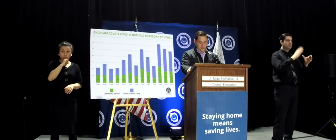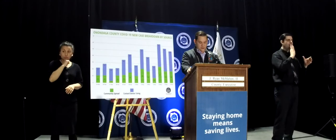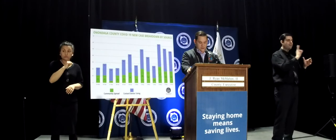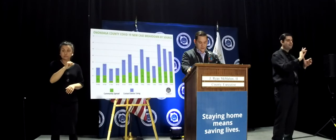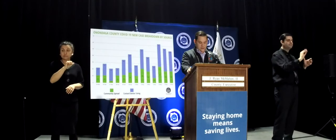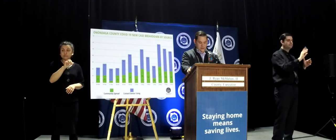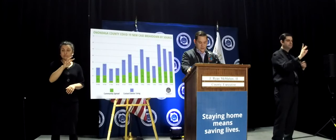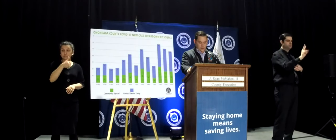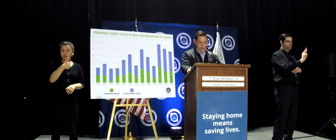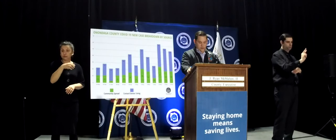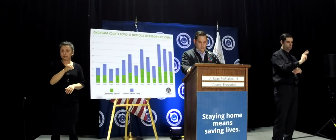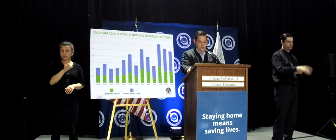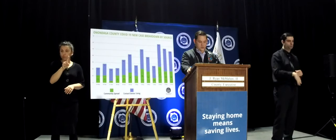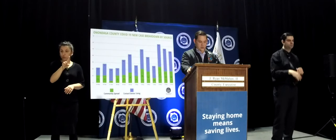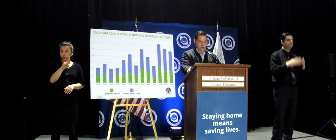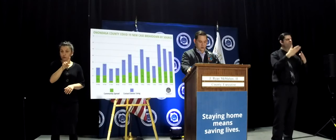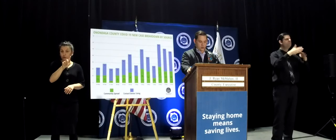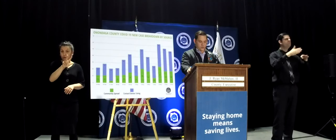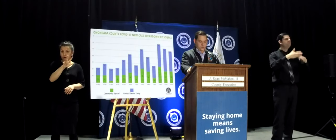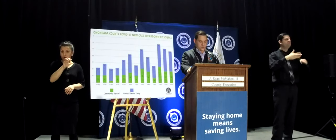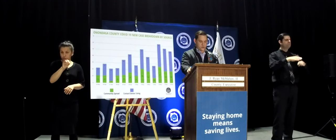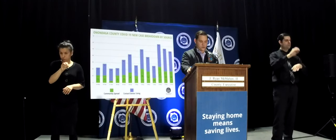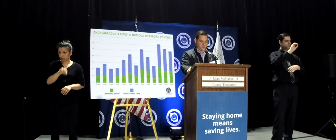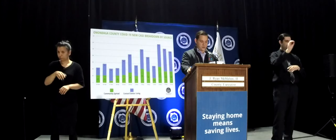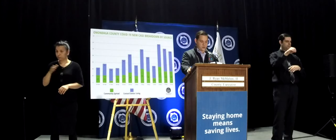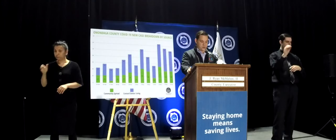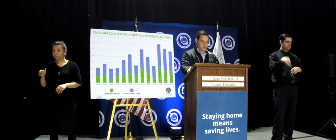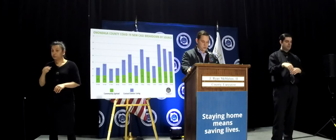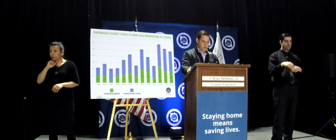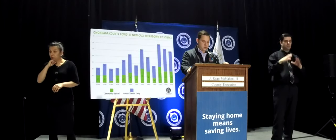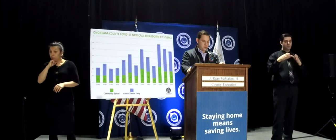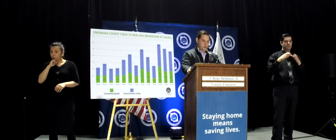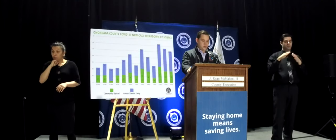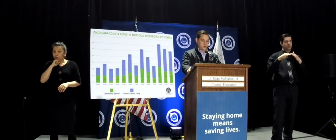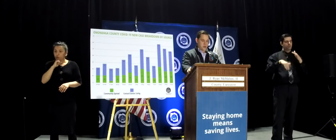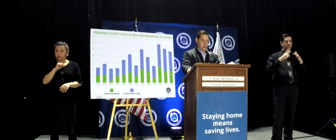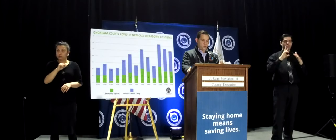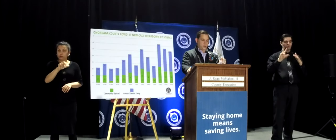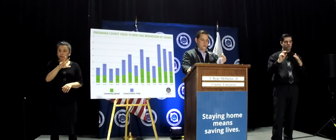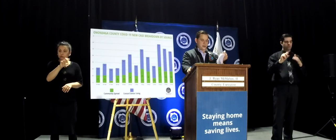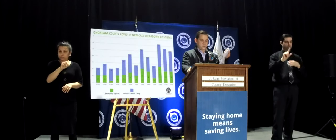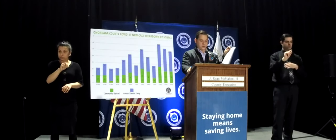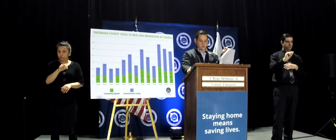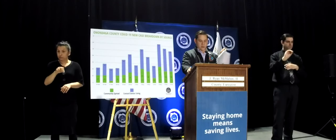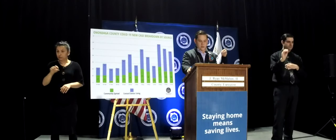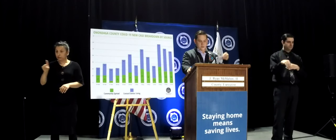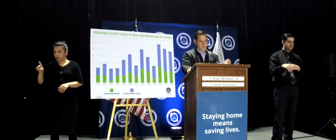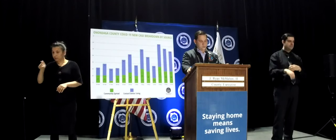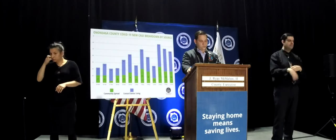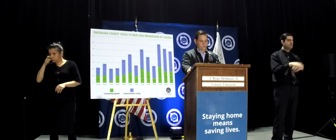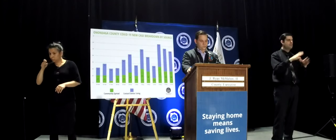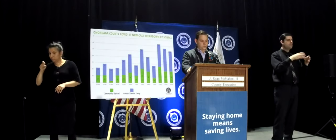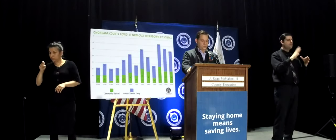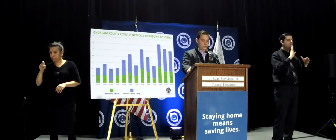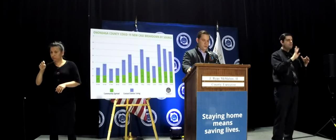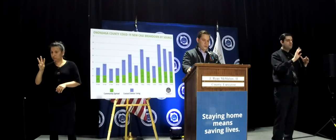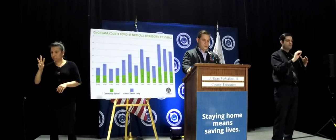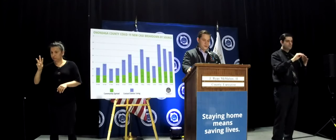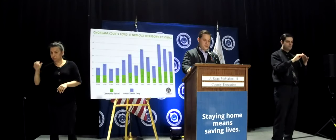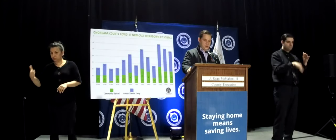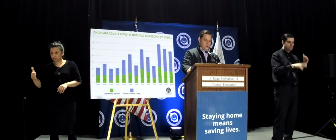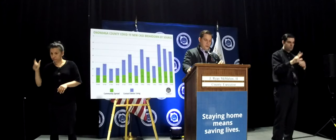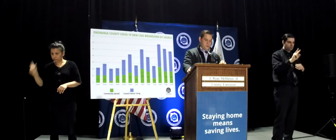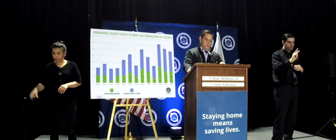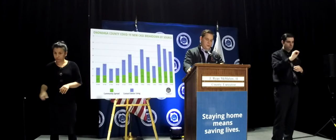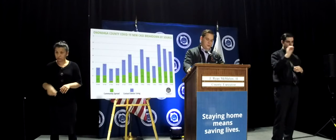under 60, and 38% are over 60 years of age. We'll break down the municipalities.